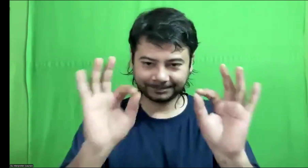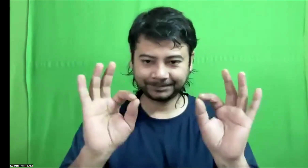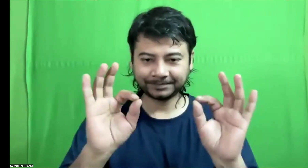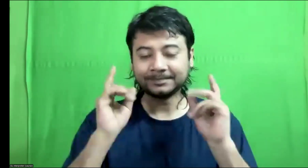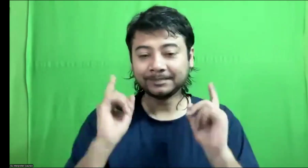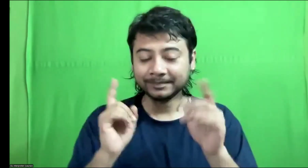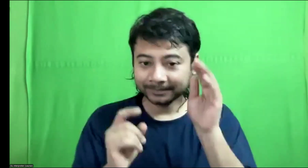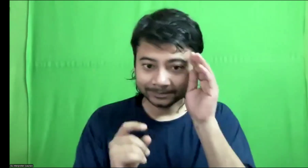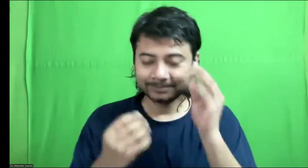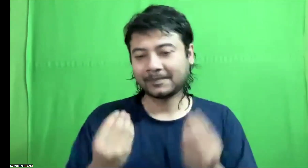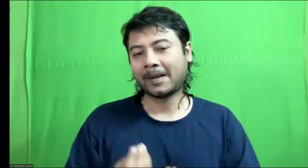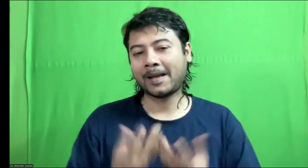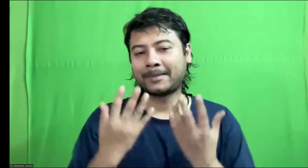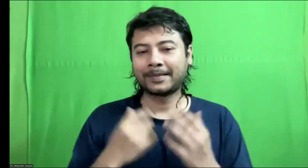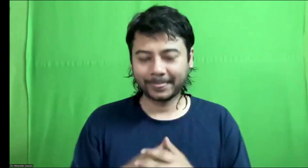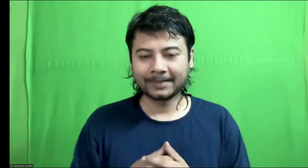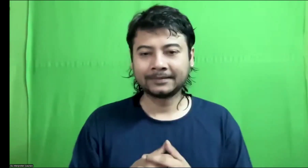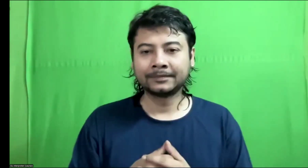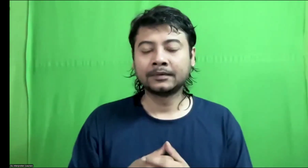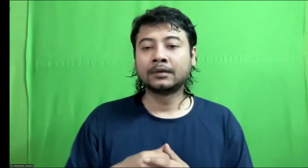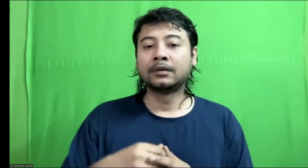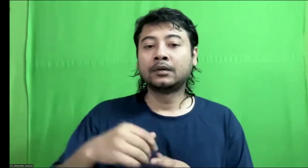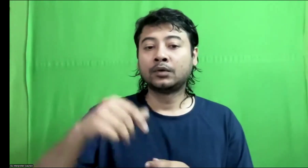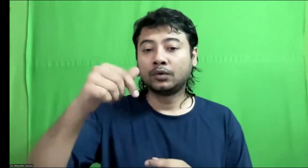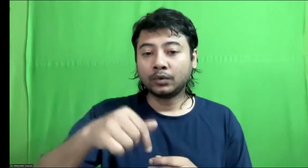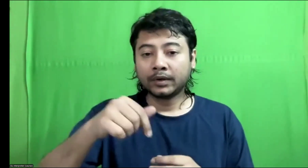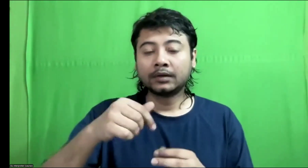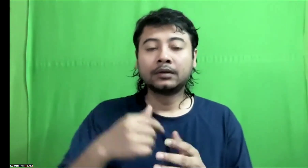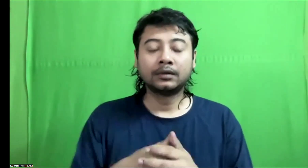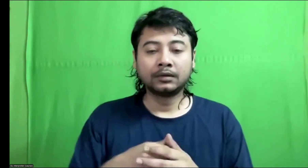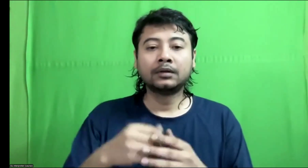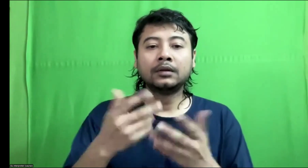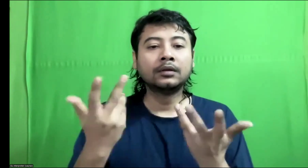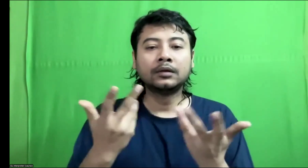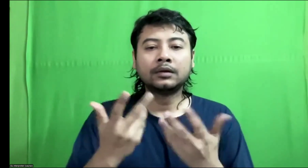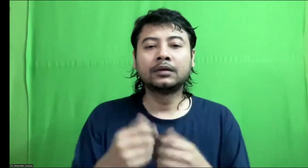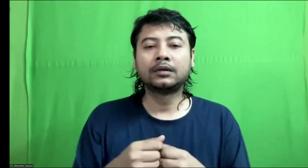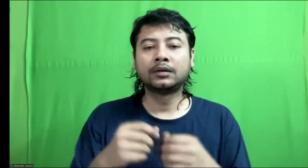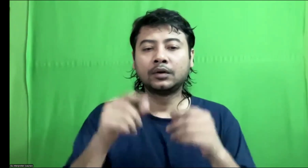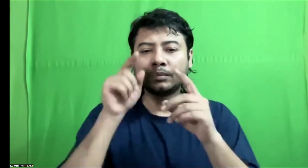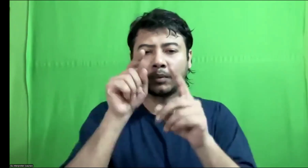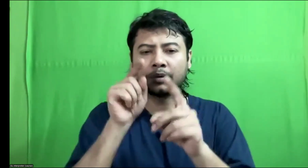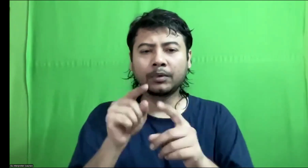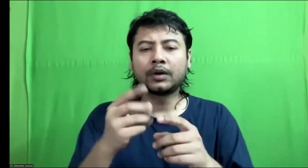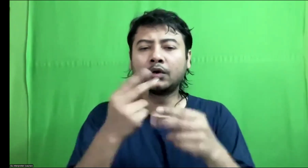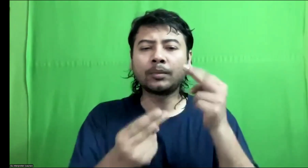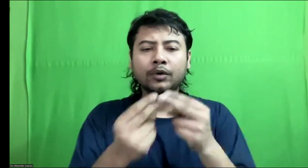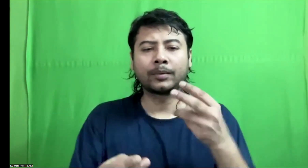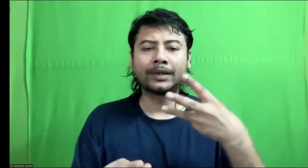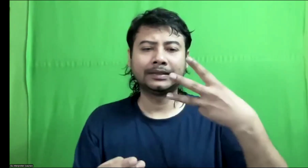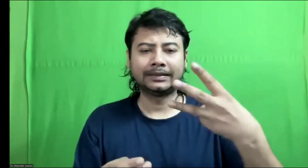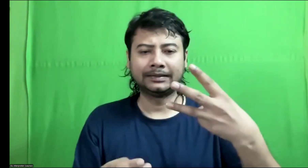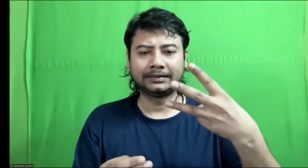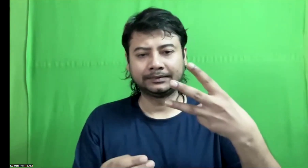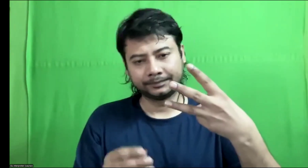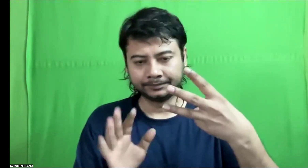today we are going to do three things. I presume that most of you know the story of Damodar Leela. So today we are not going